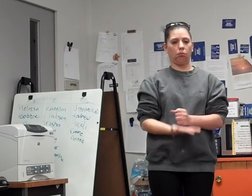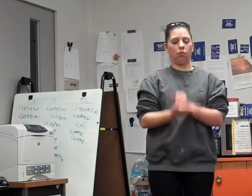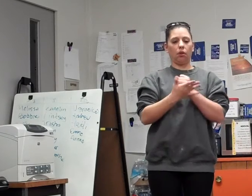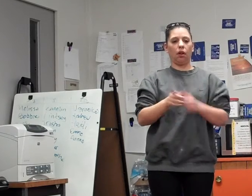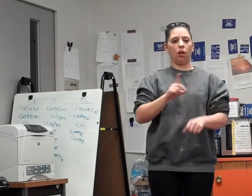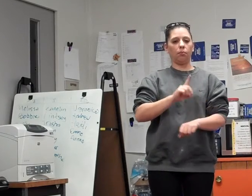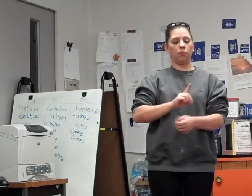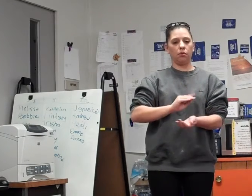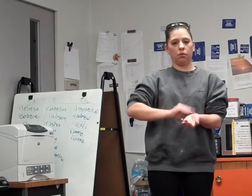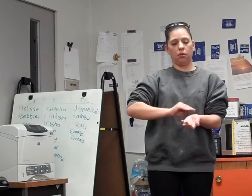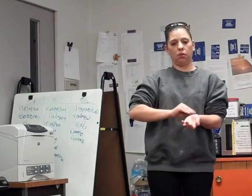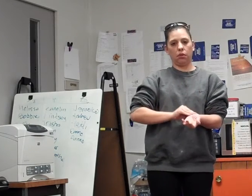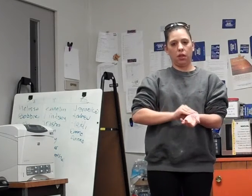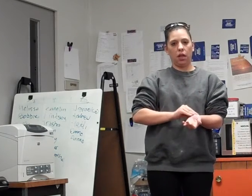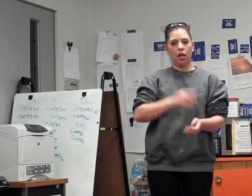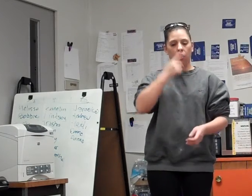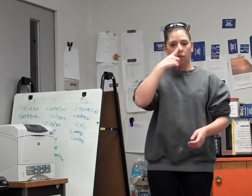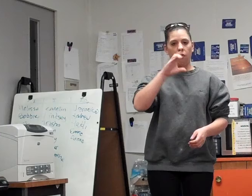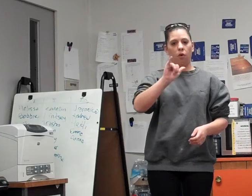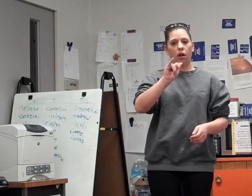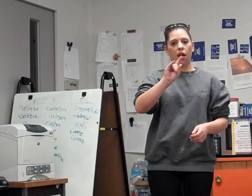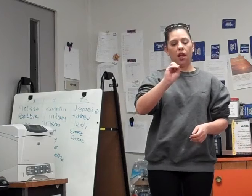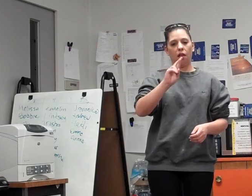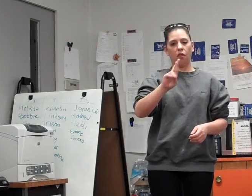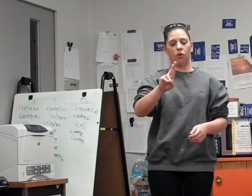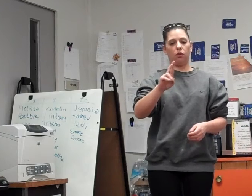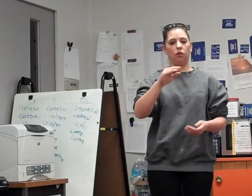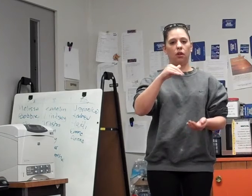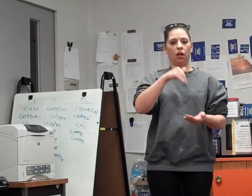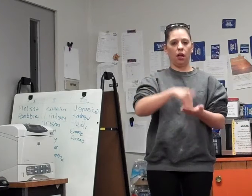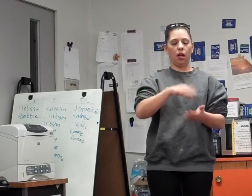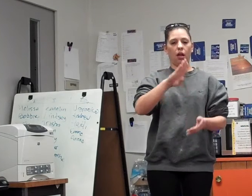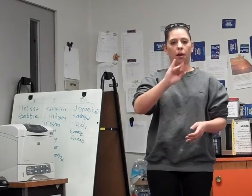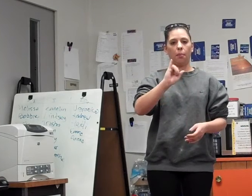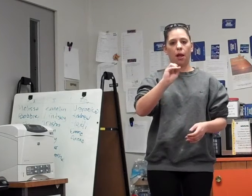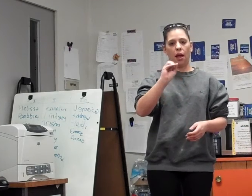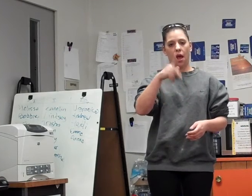the forceps, the biopsy forceps. Also gathers the